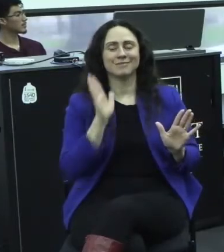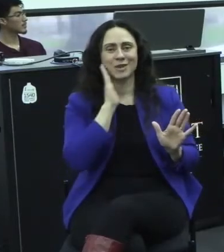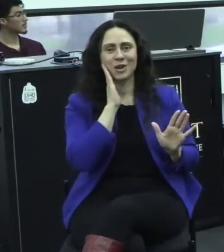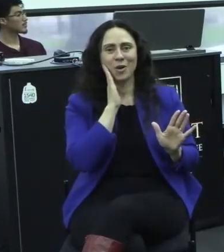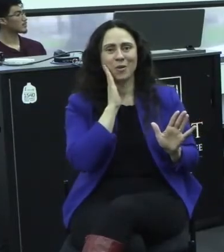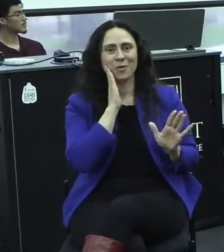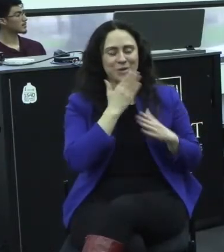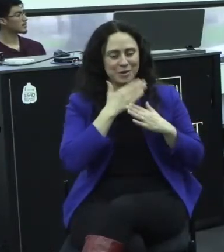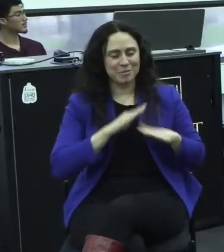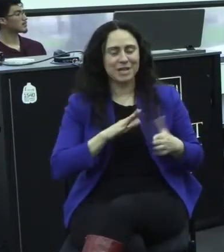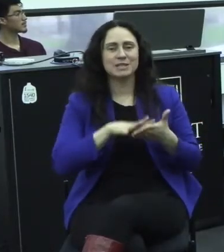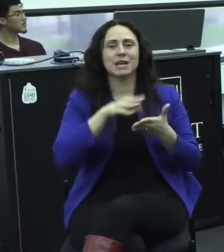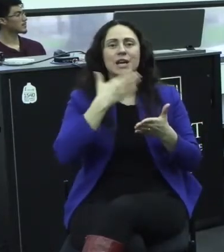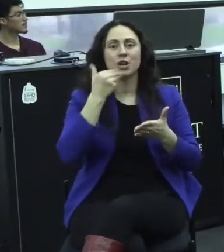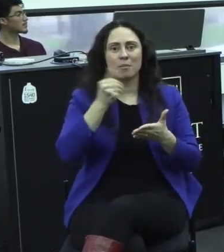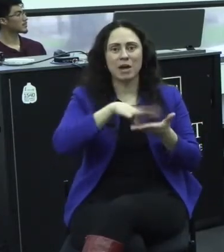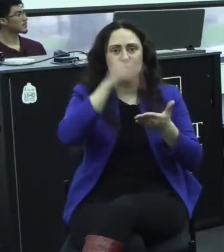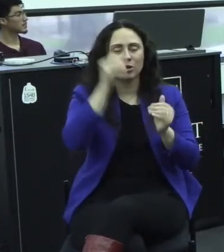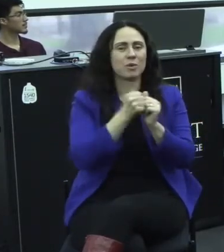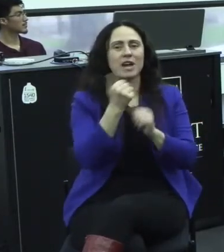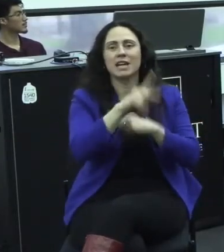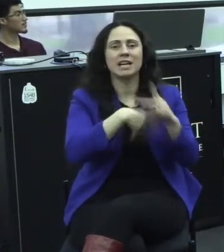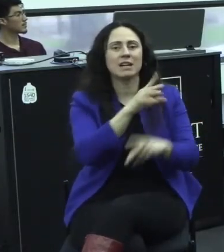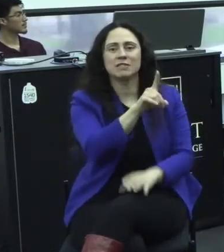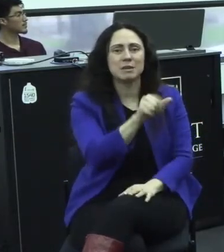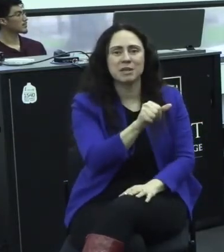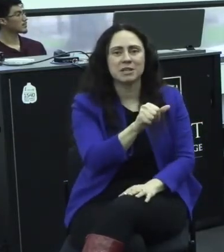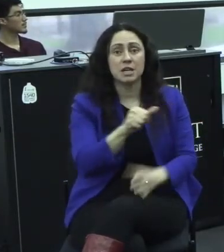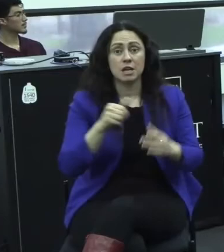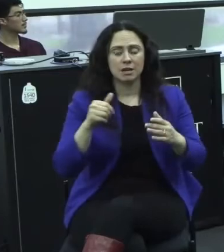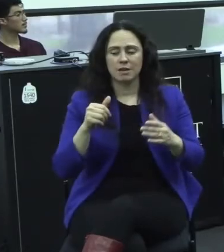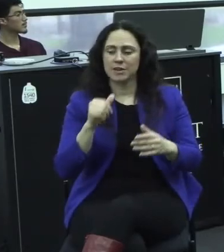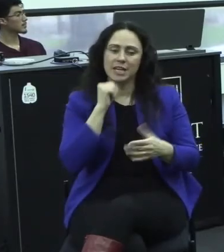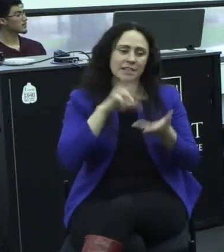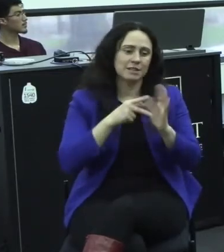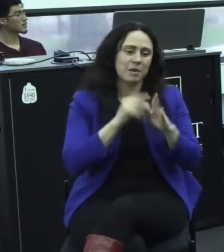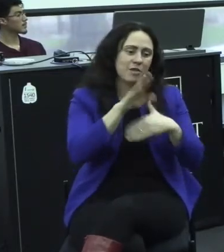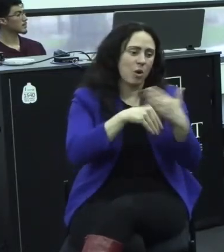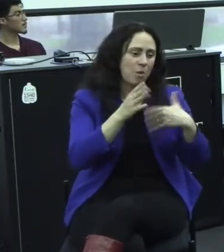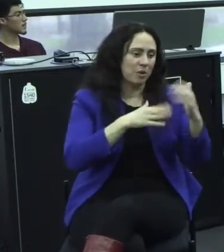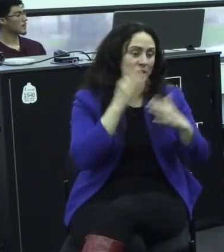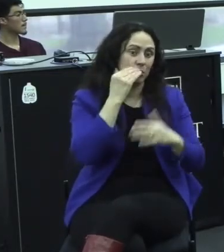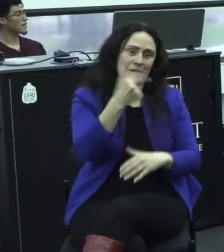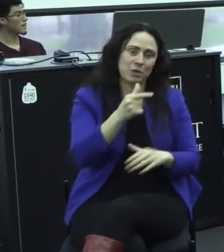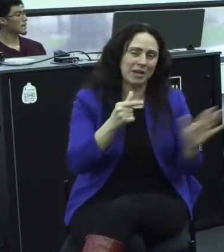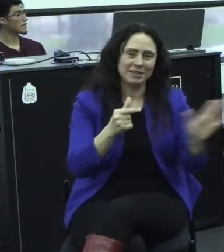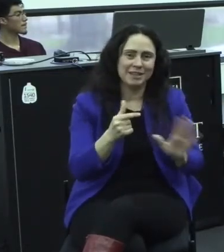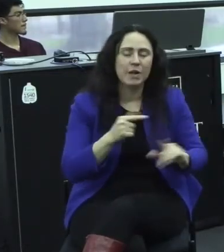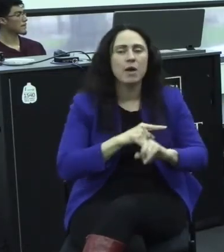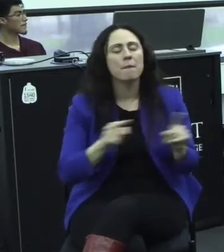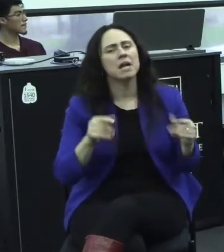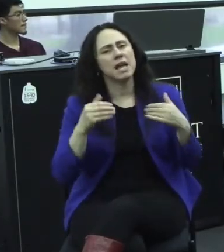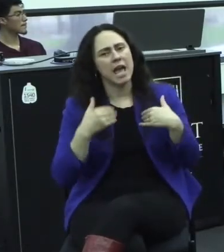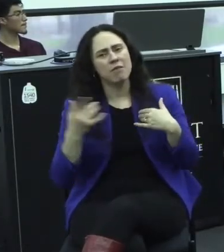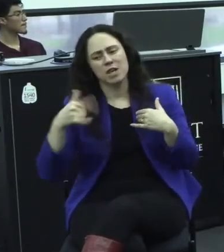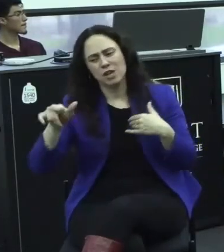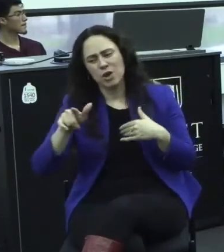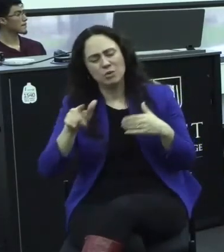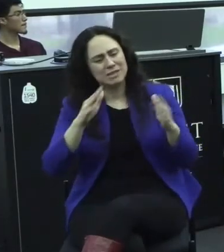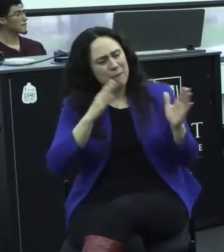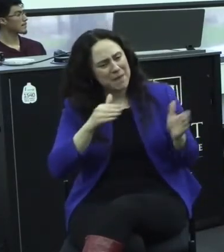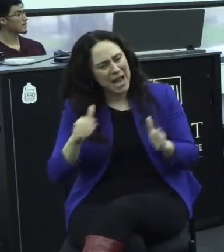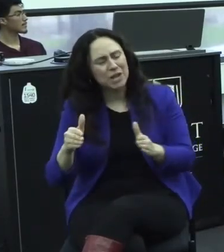at learning with any kind of disability. So having those, it doesn't mean that the whole building is going to be green, but having those